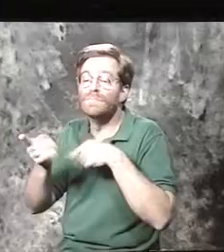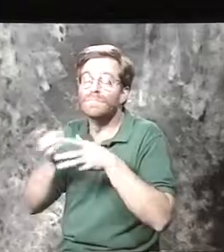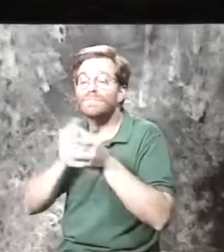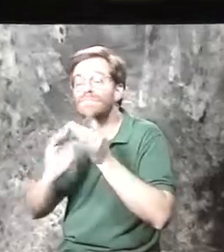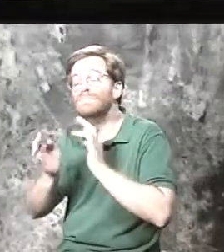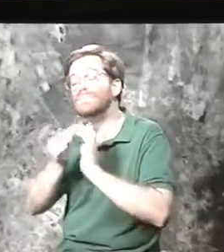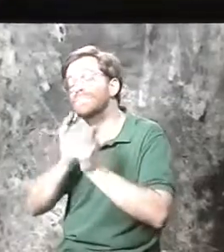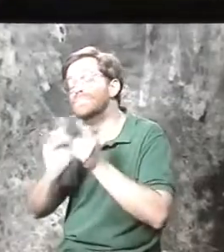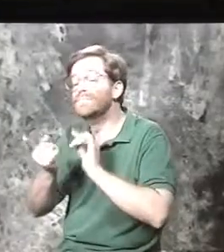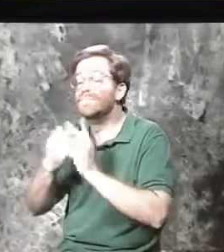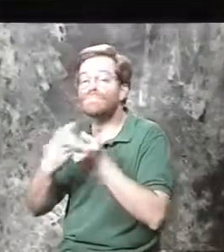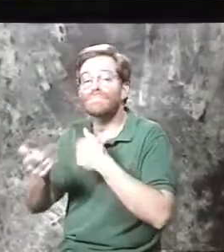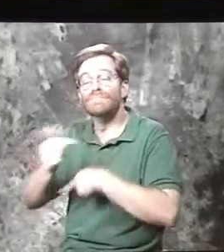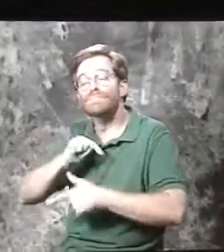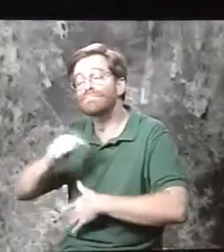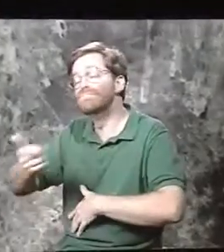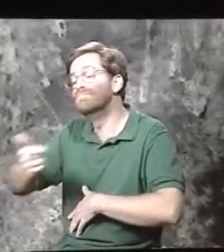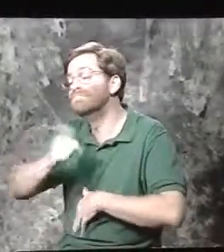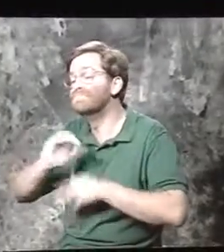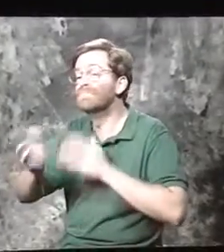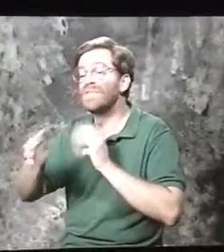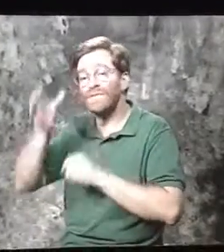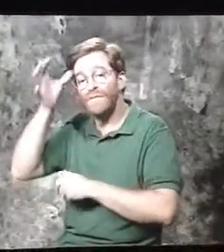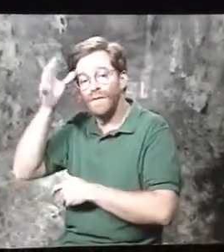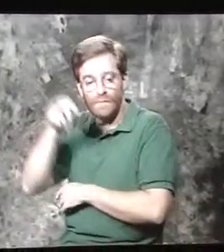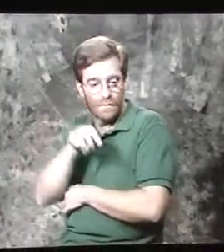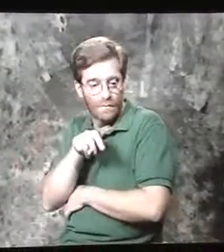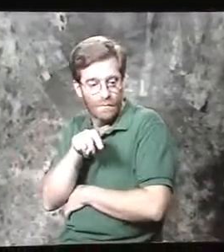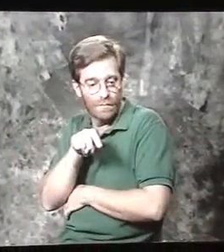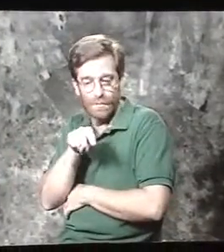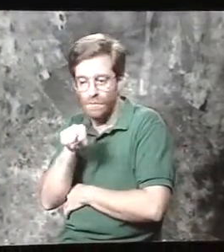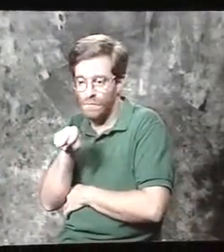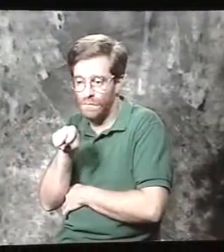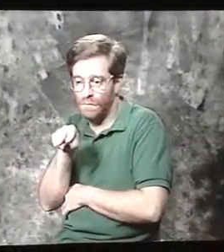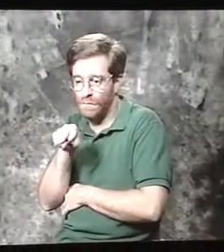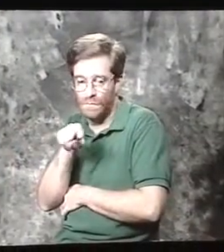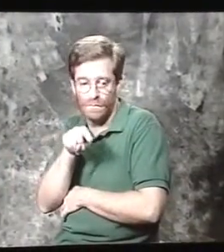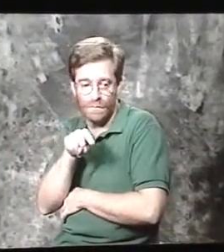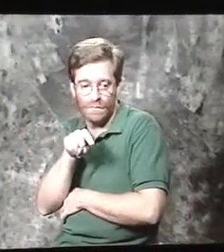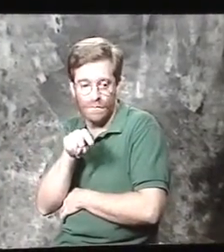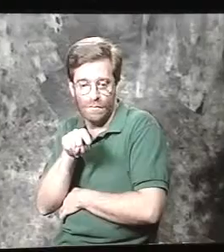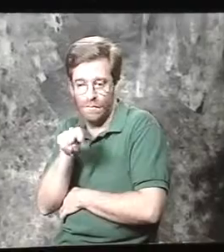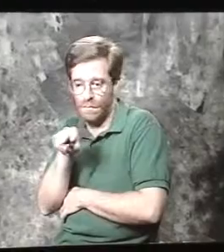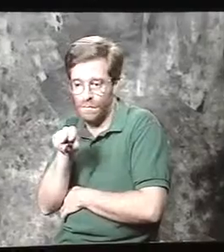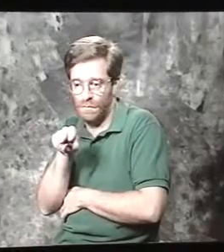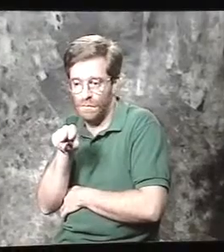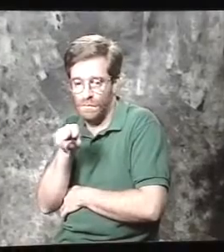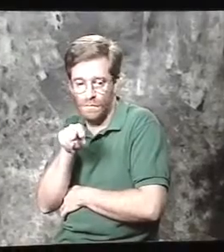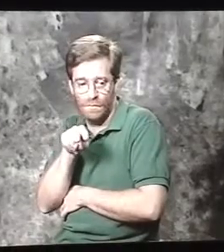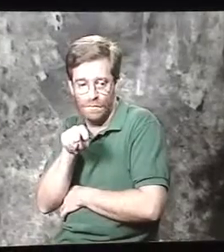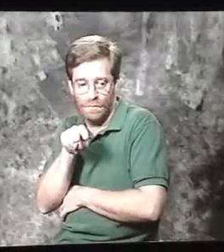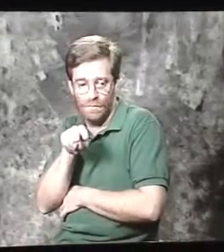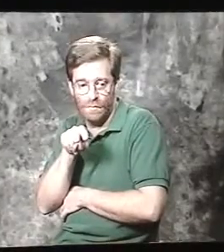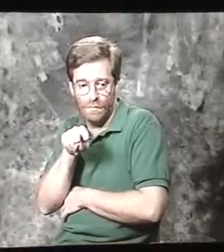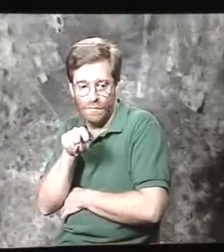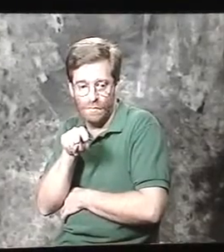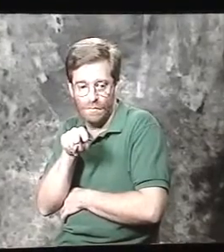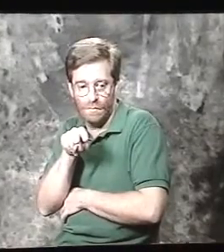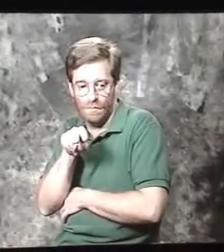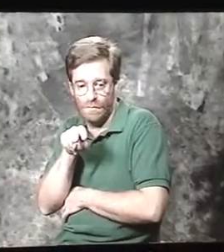So we're sitting there, we're signing, we're conversing to each other, just going back and forth, and my father is just mesmerized, looking at us back and forth